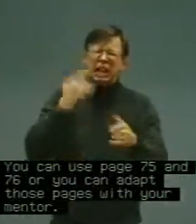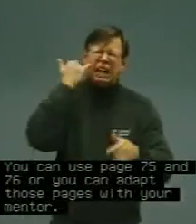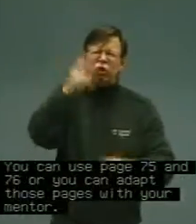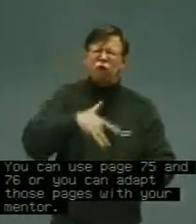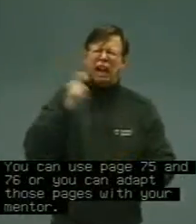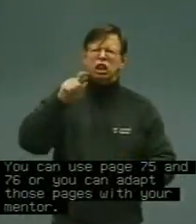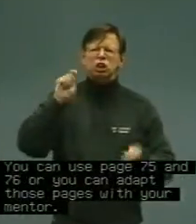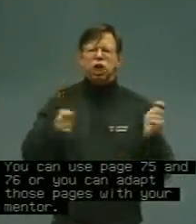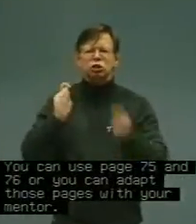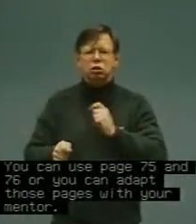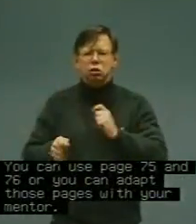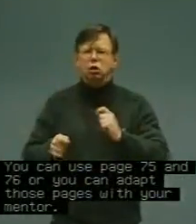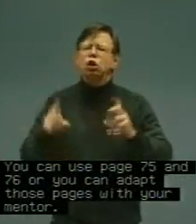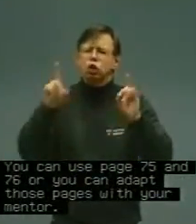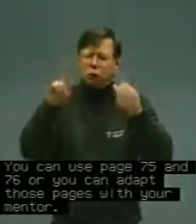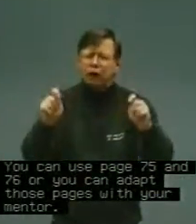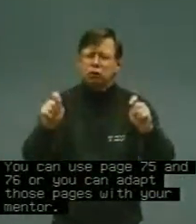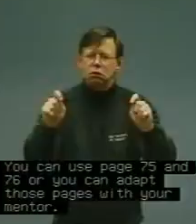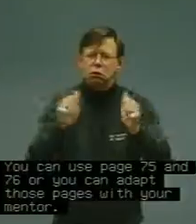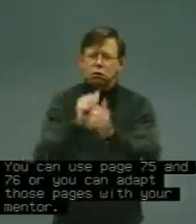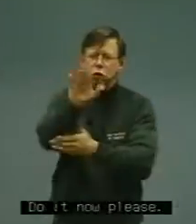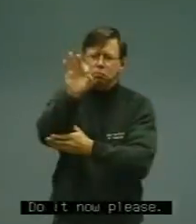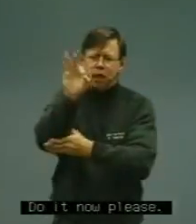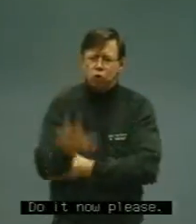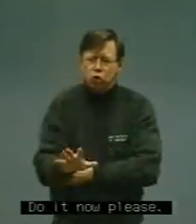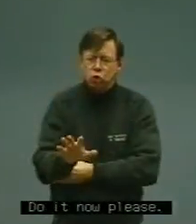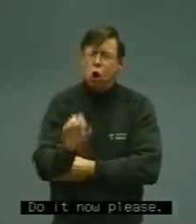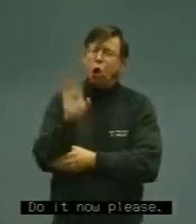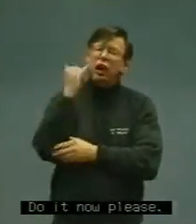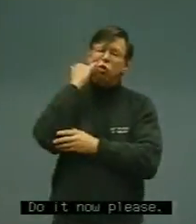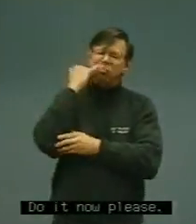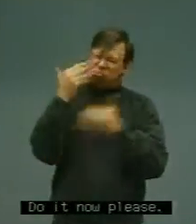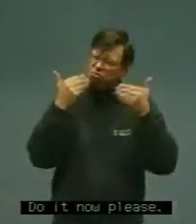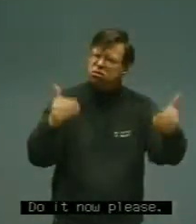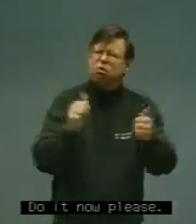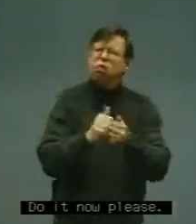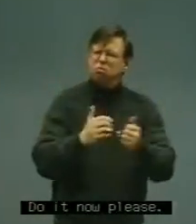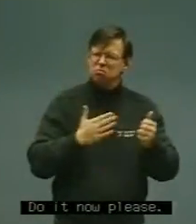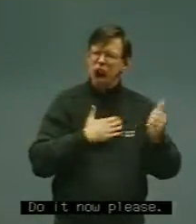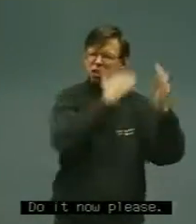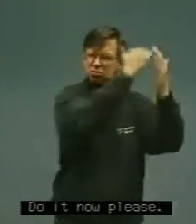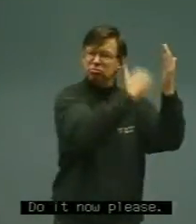You can use page 75 and 76, or you can adapt those pages with your mentor. Do it now,